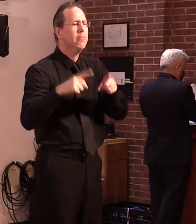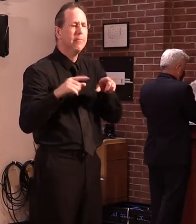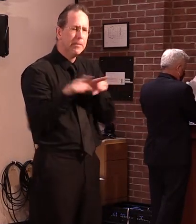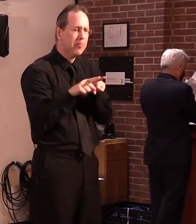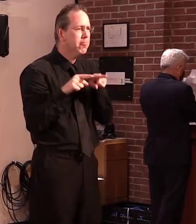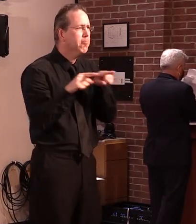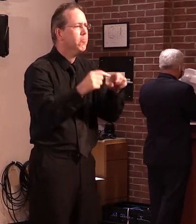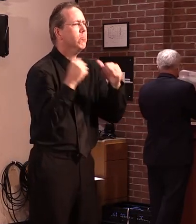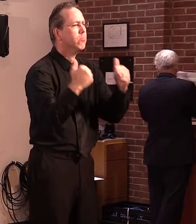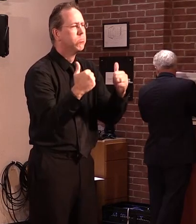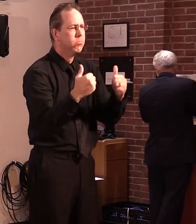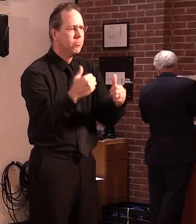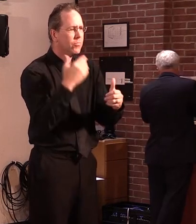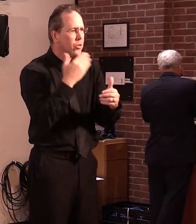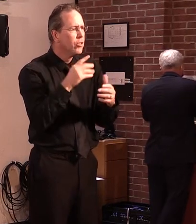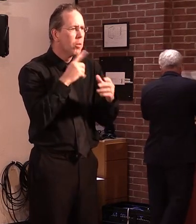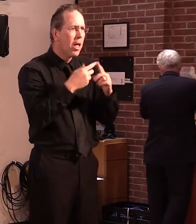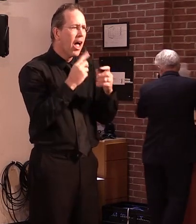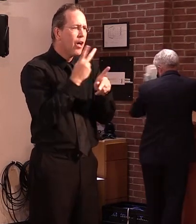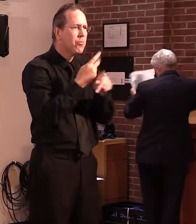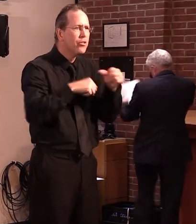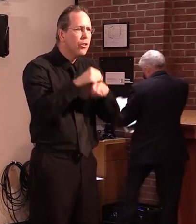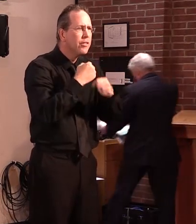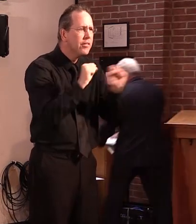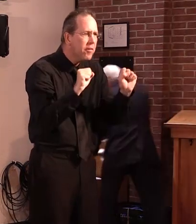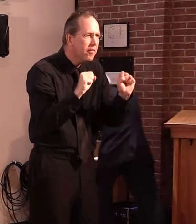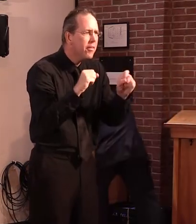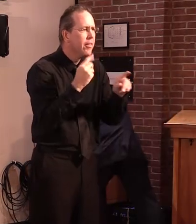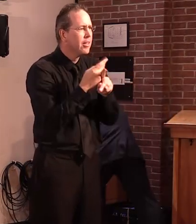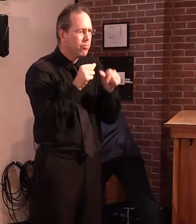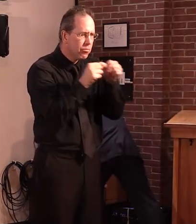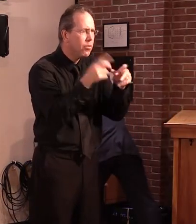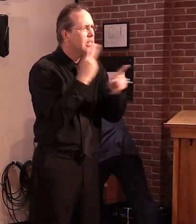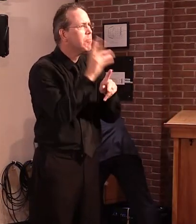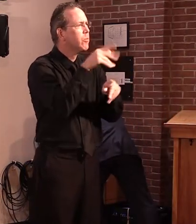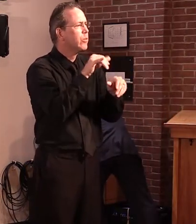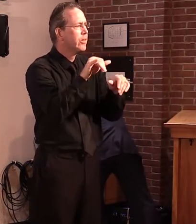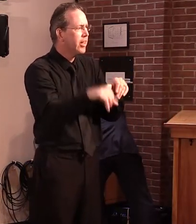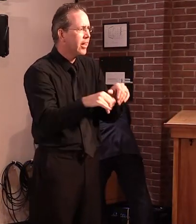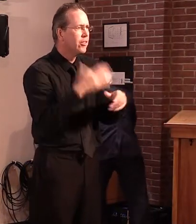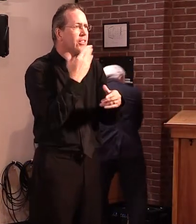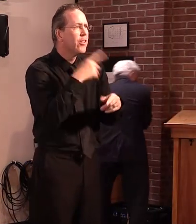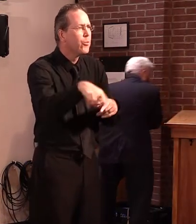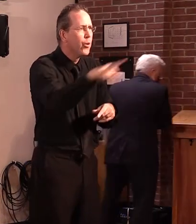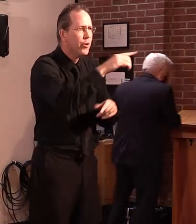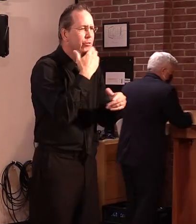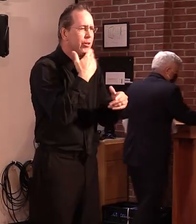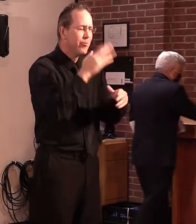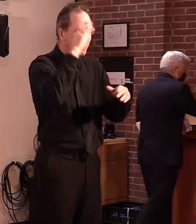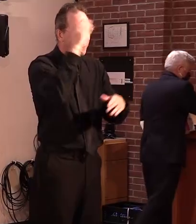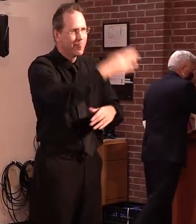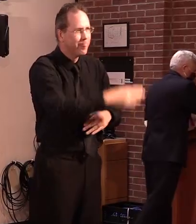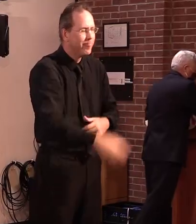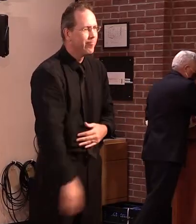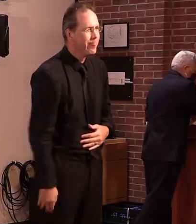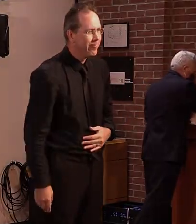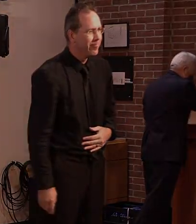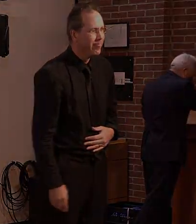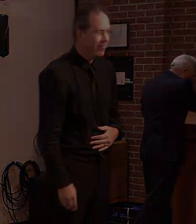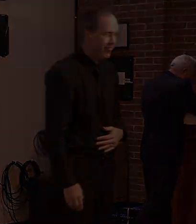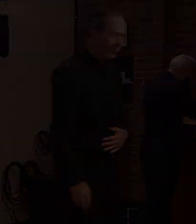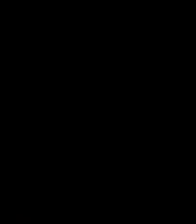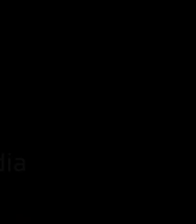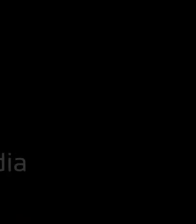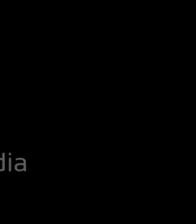good, and we'll continue to do the good work, and I hope all of you do as well. Thank you very much.